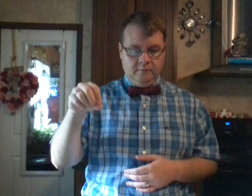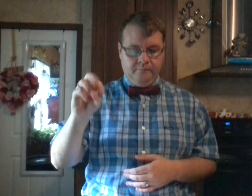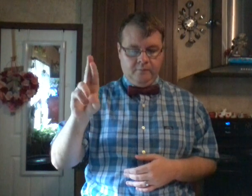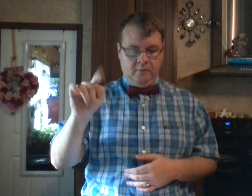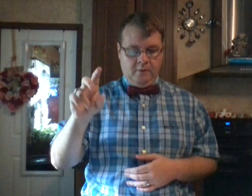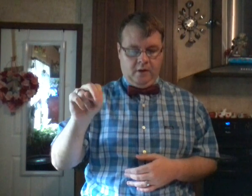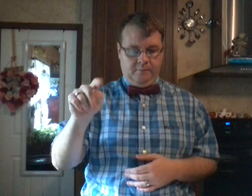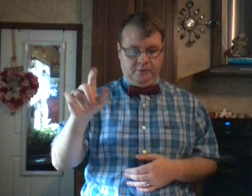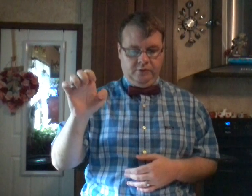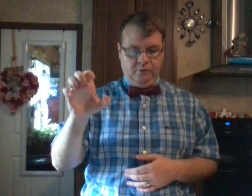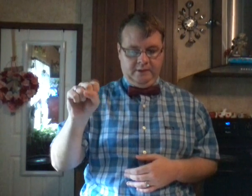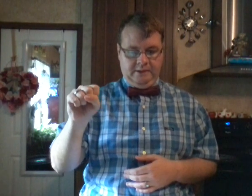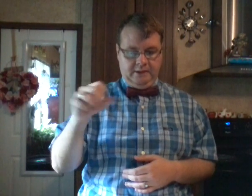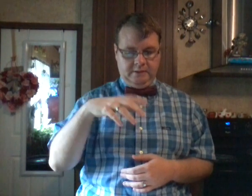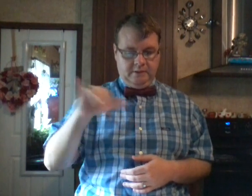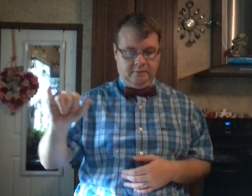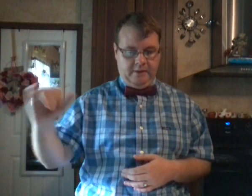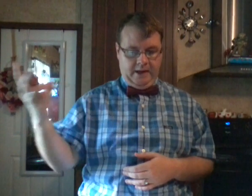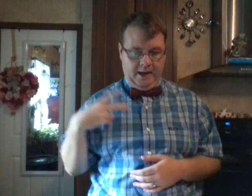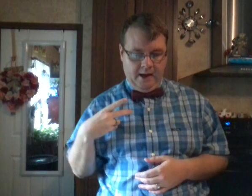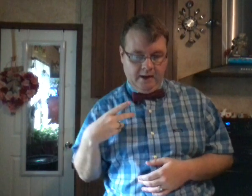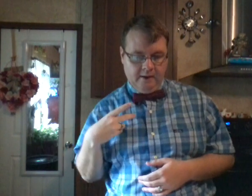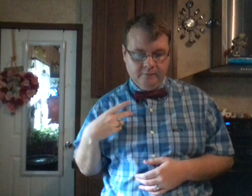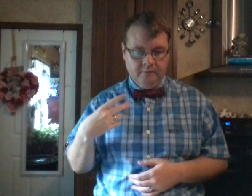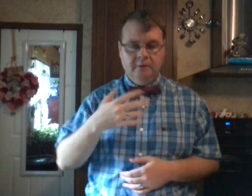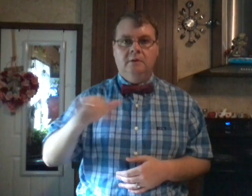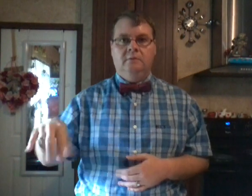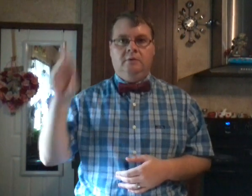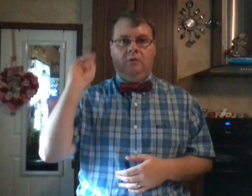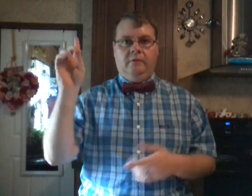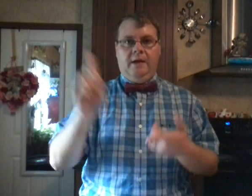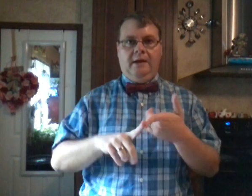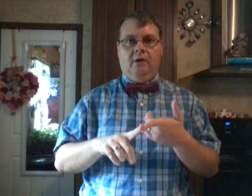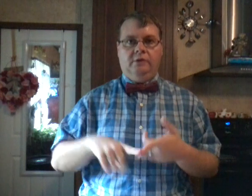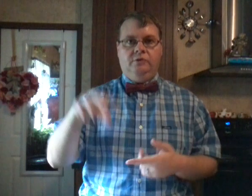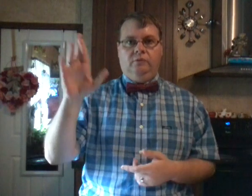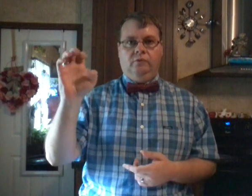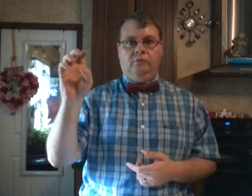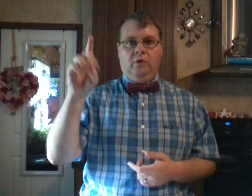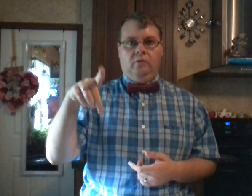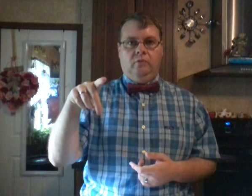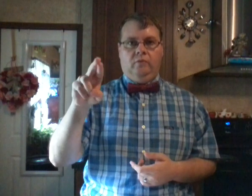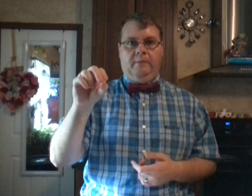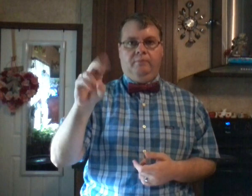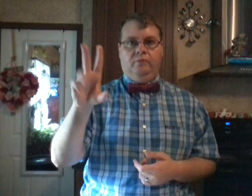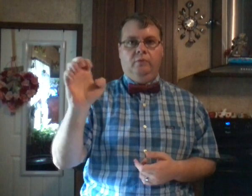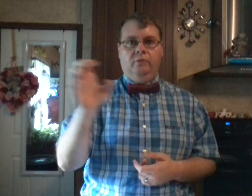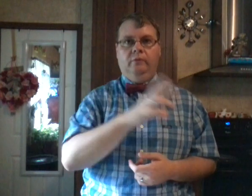opportunities they have. You know, they are to, you know, reprove